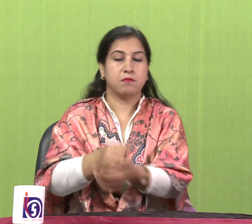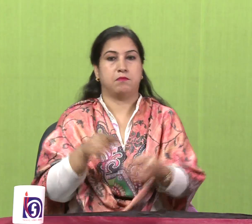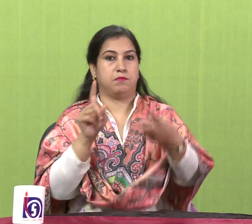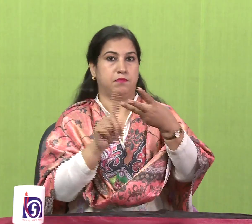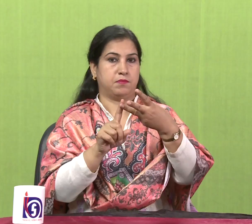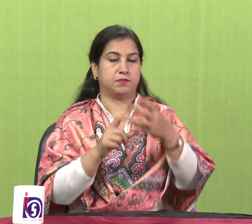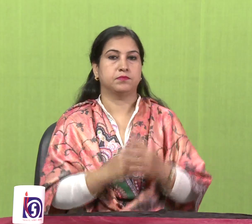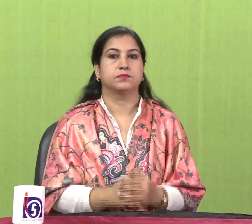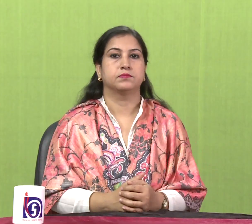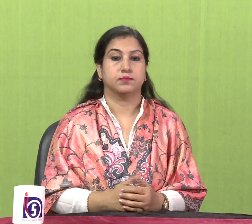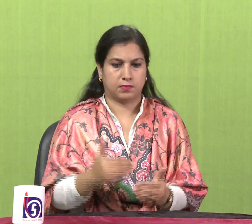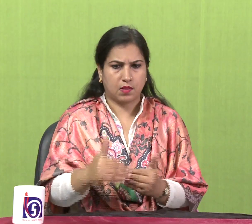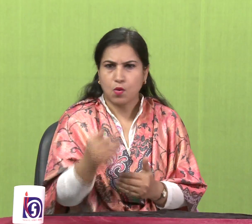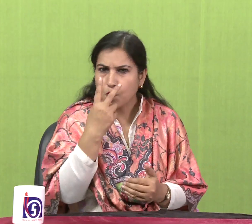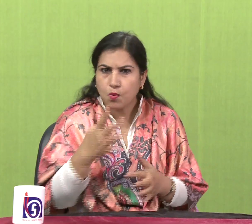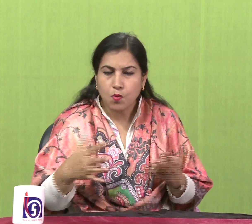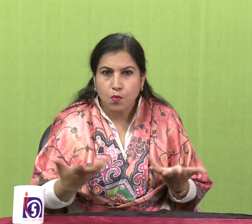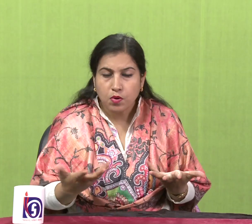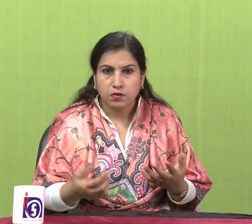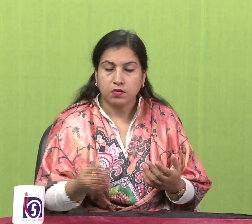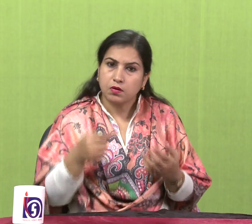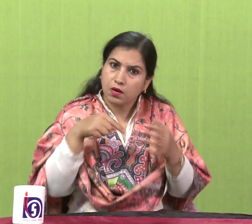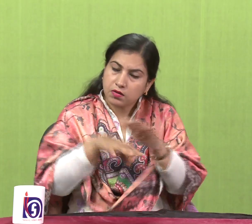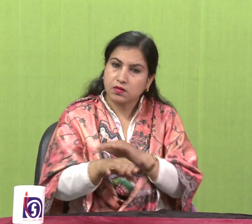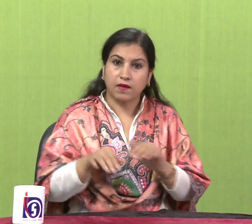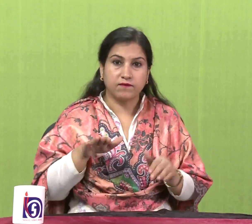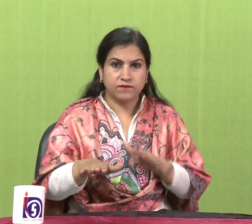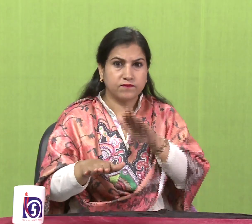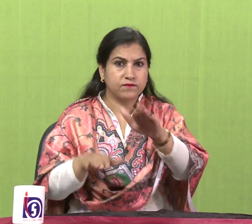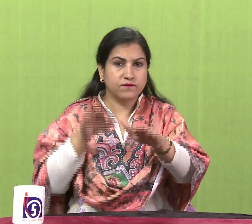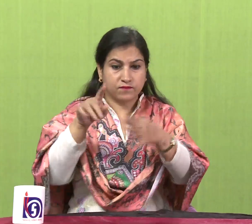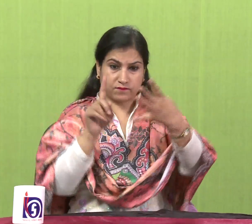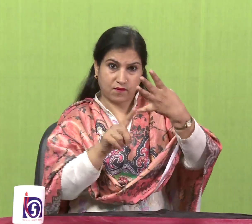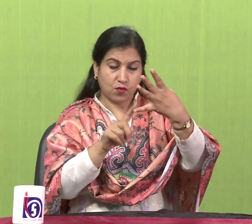Let's understand fourth stage, which is recovery.